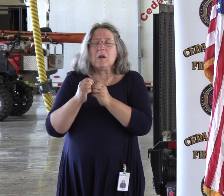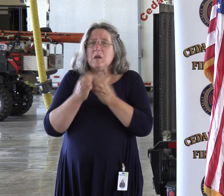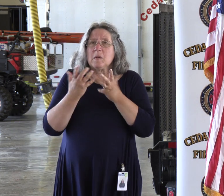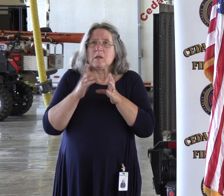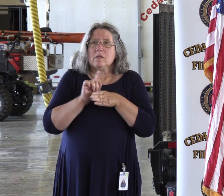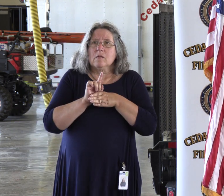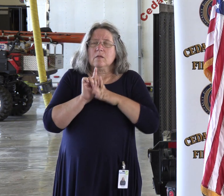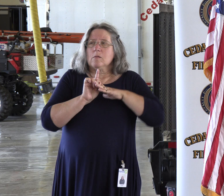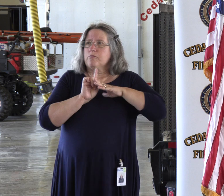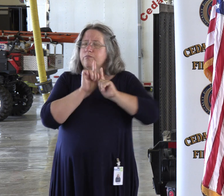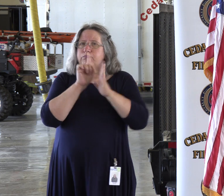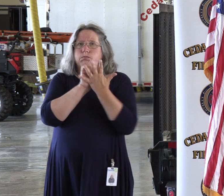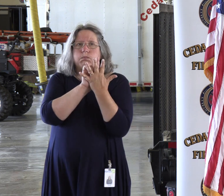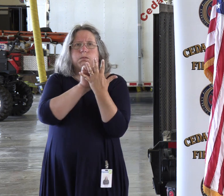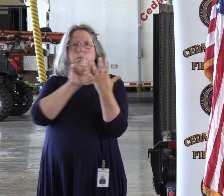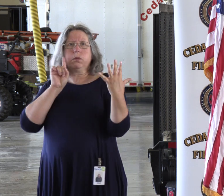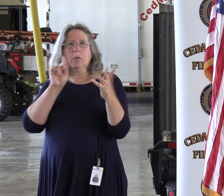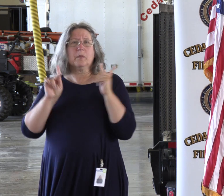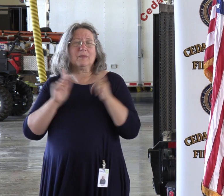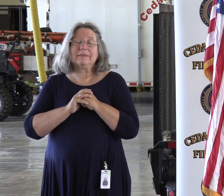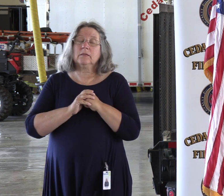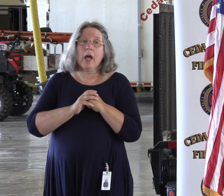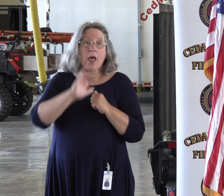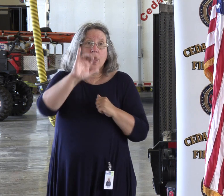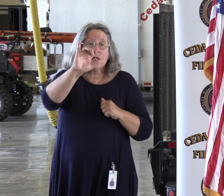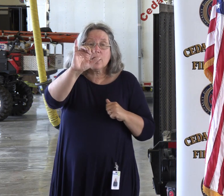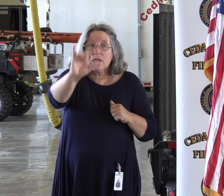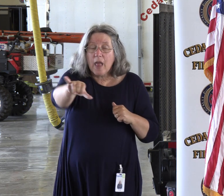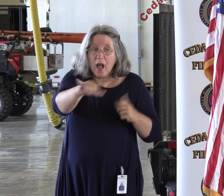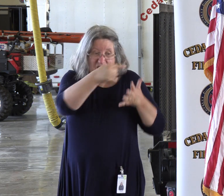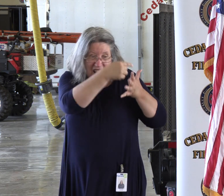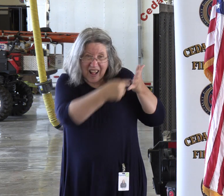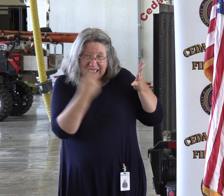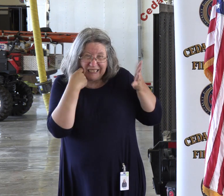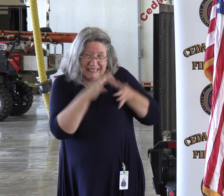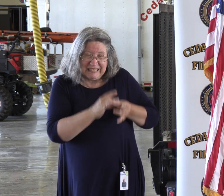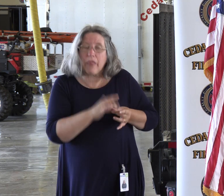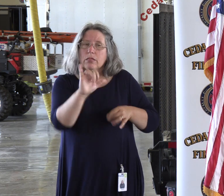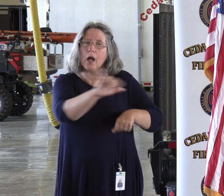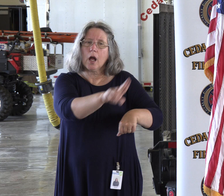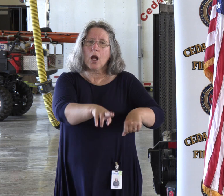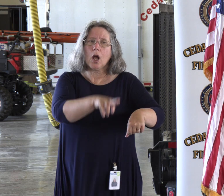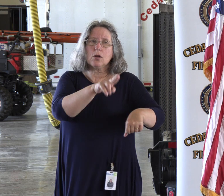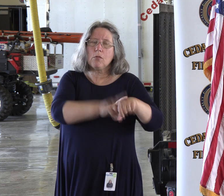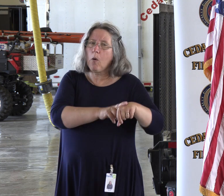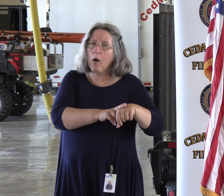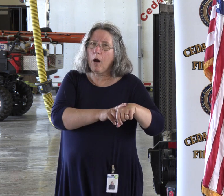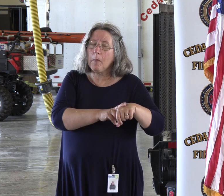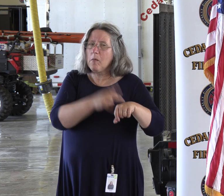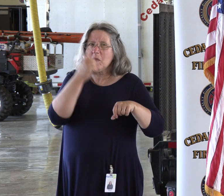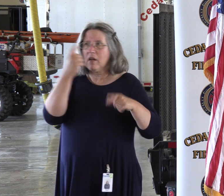withdrawing. These are typically normal reactions to an abnormal event. You're not going